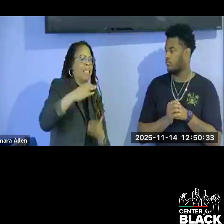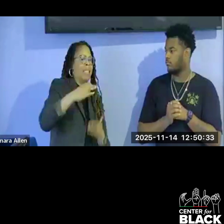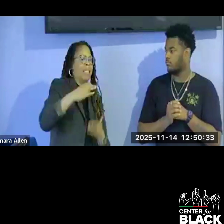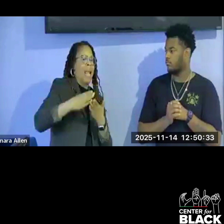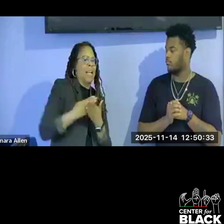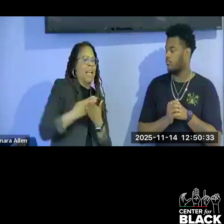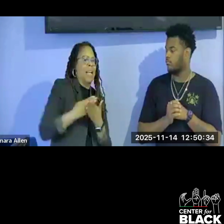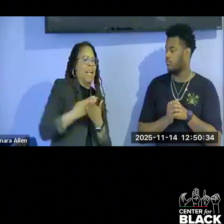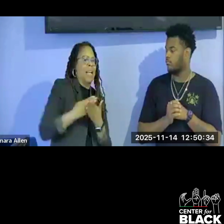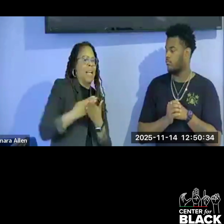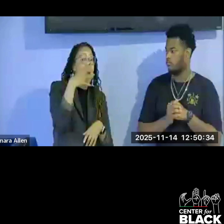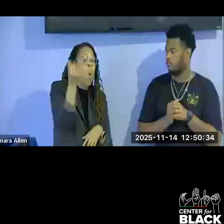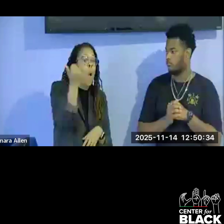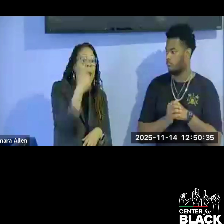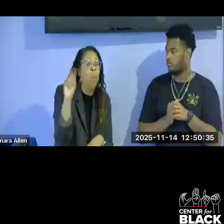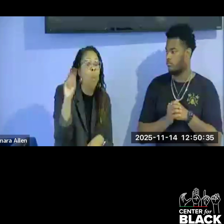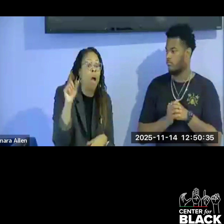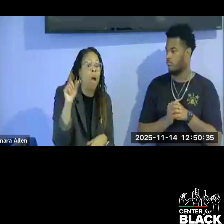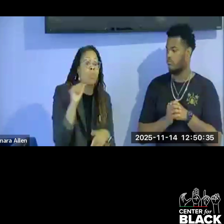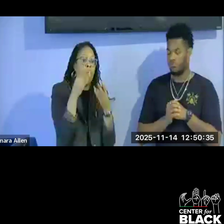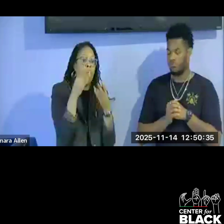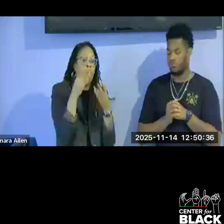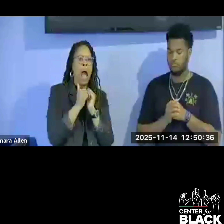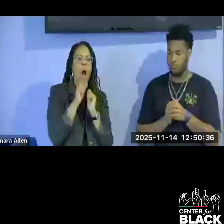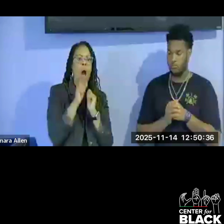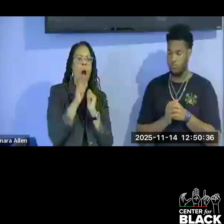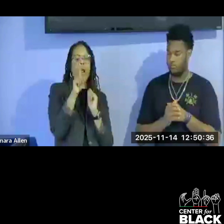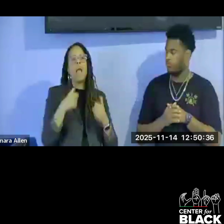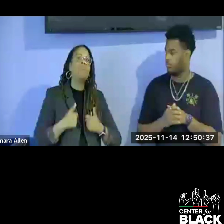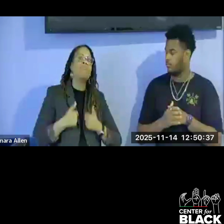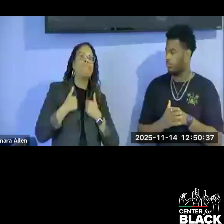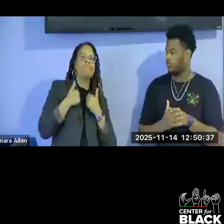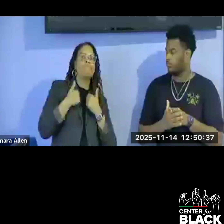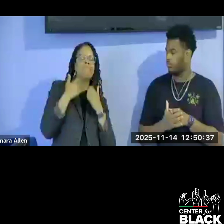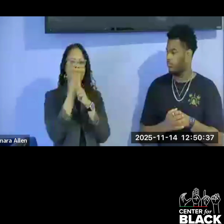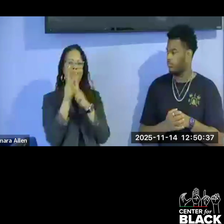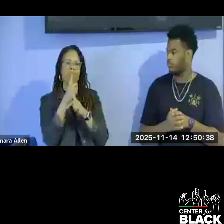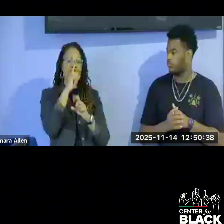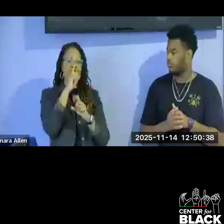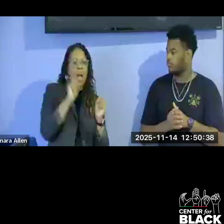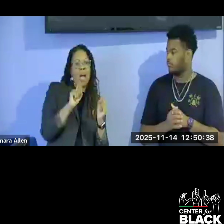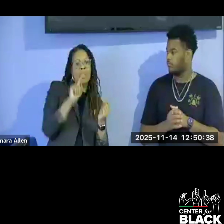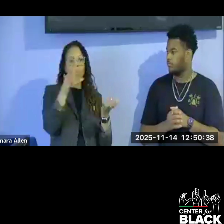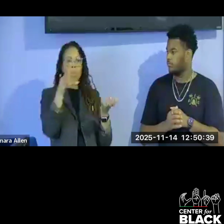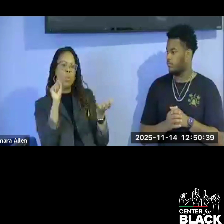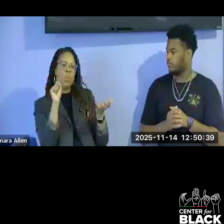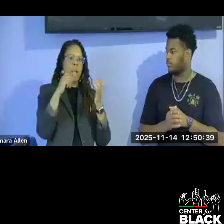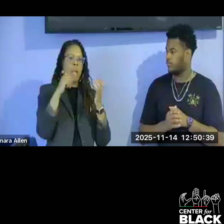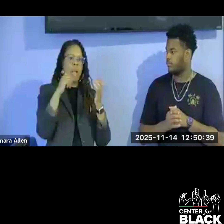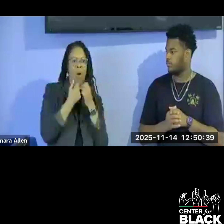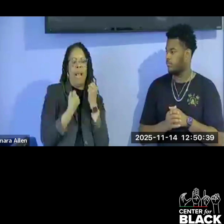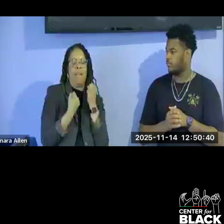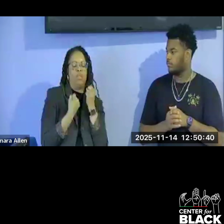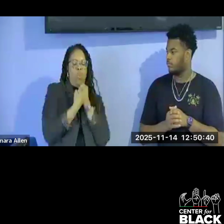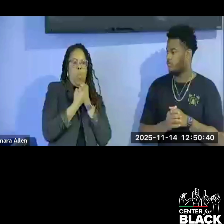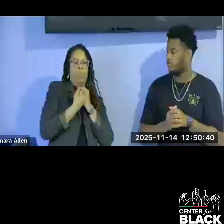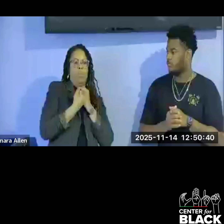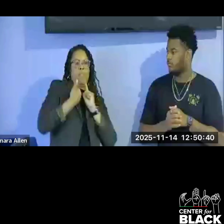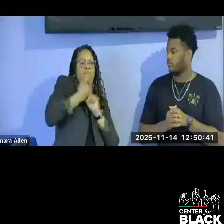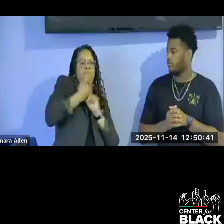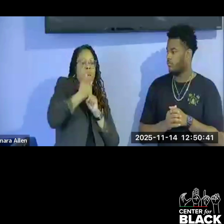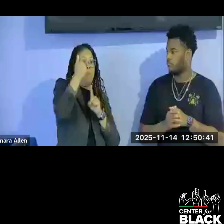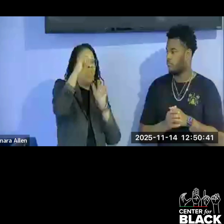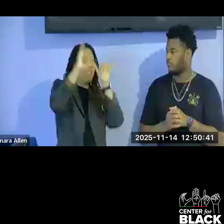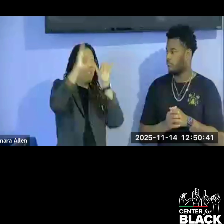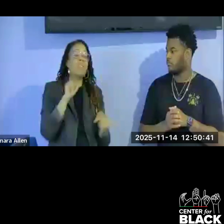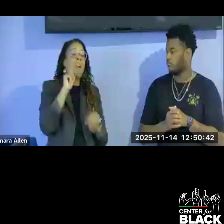about how Black deaf students can resist and navigate that, because that experience isn't going to go away, right? But what we can